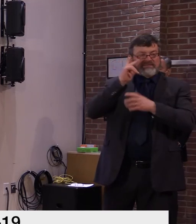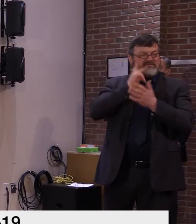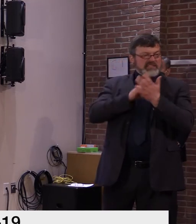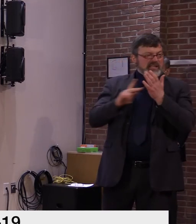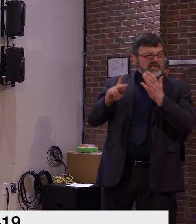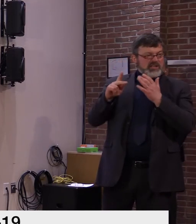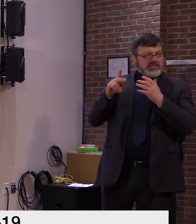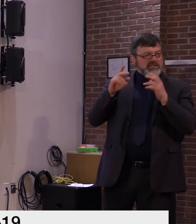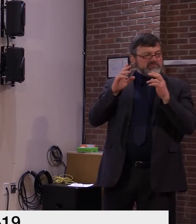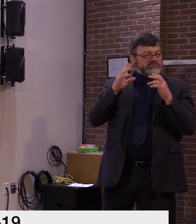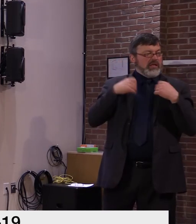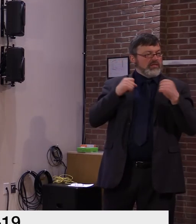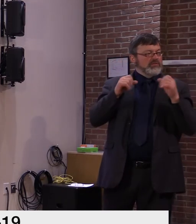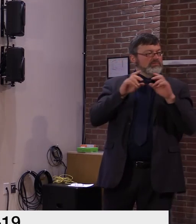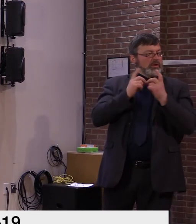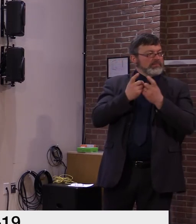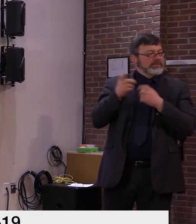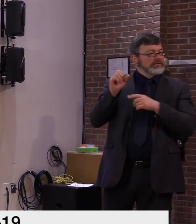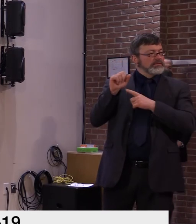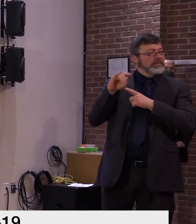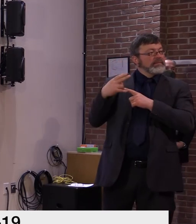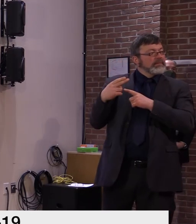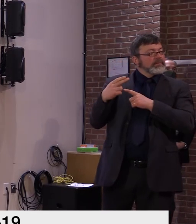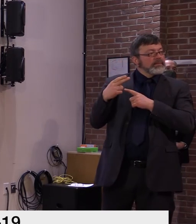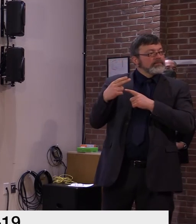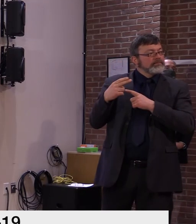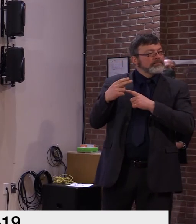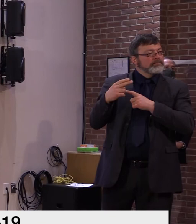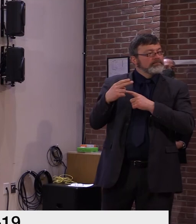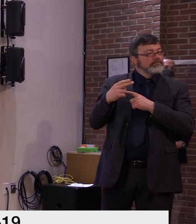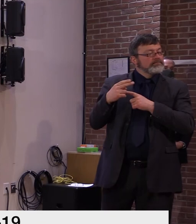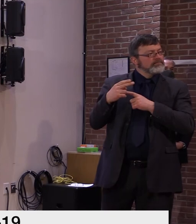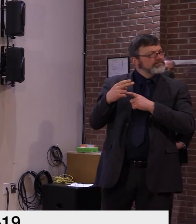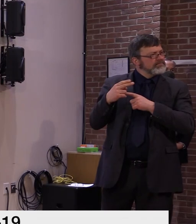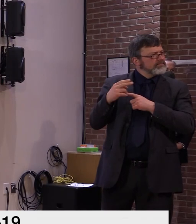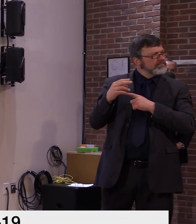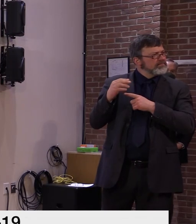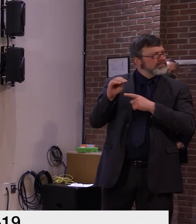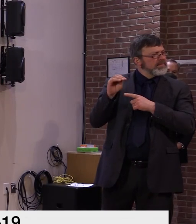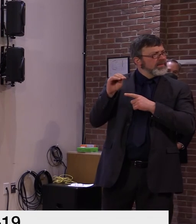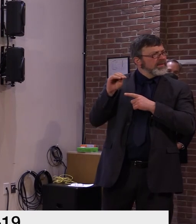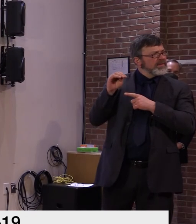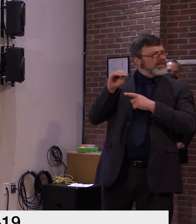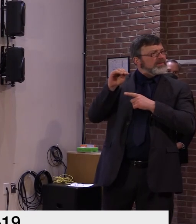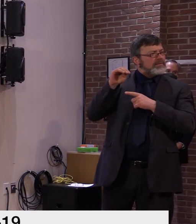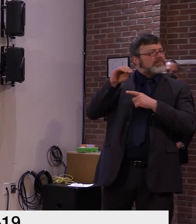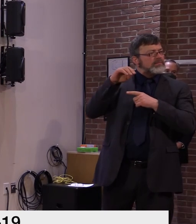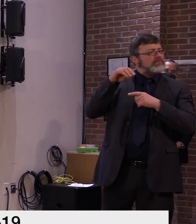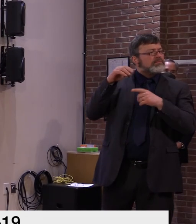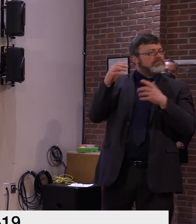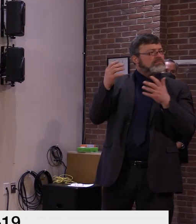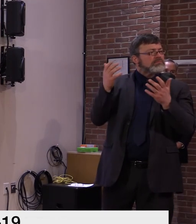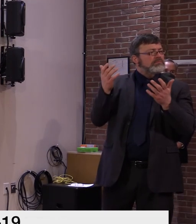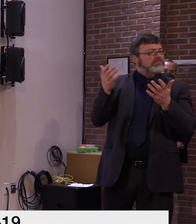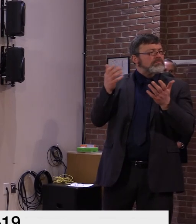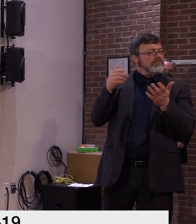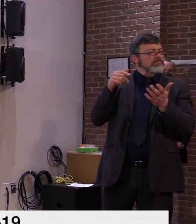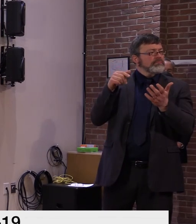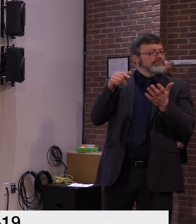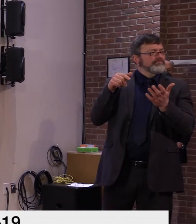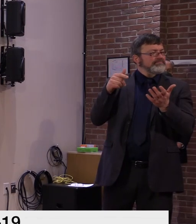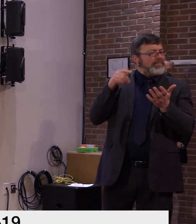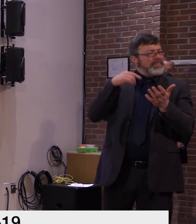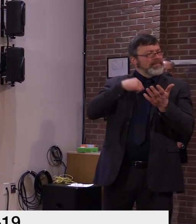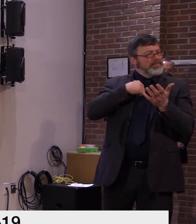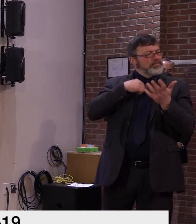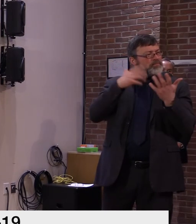the motel hotel voucher program geared towards houseless individuals and families, and sort of like how the